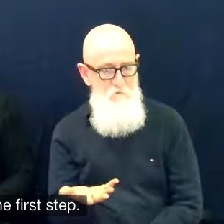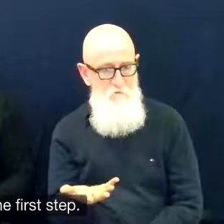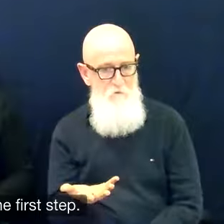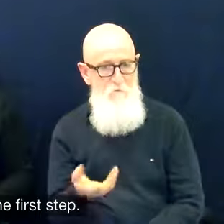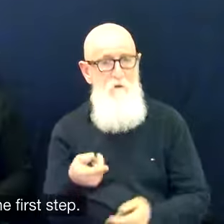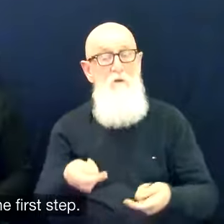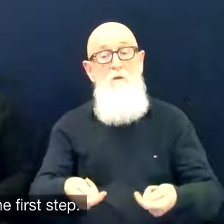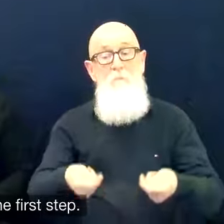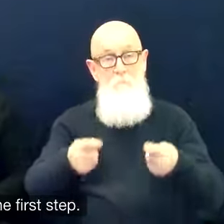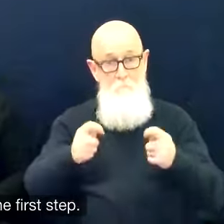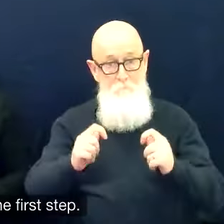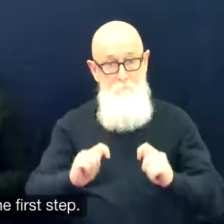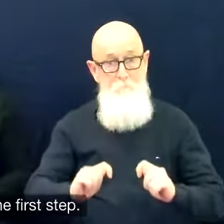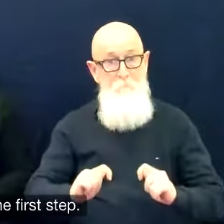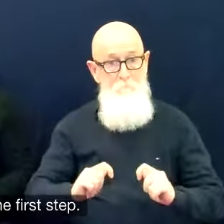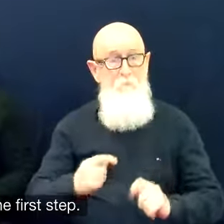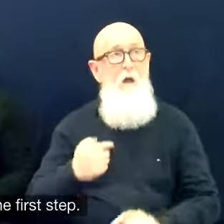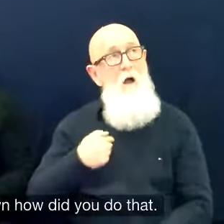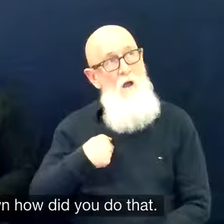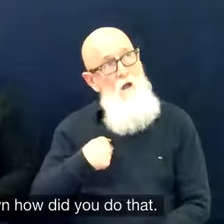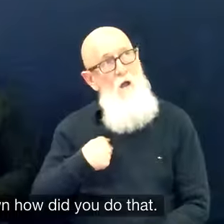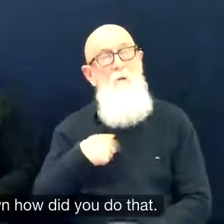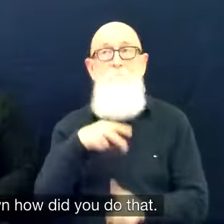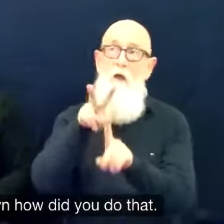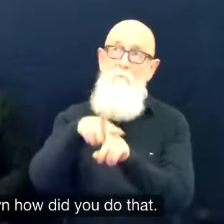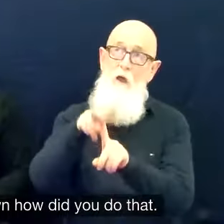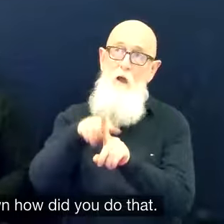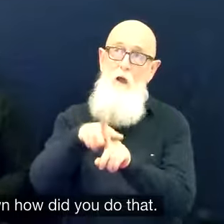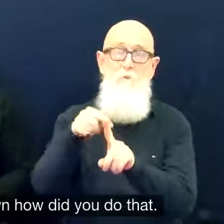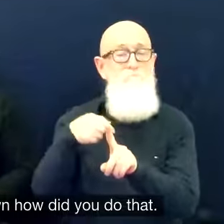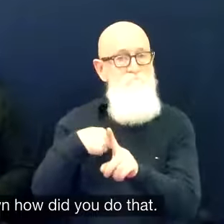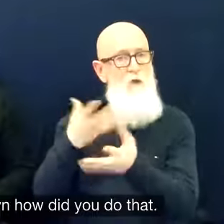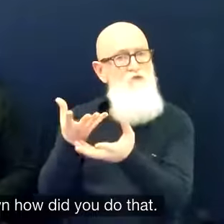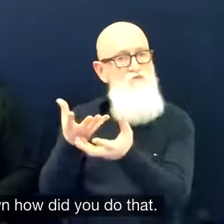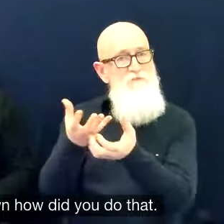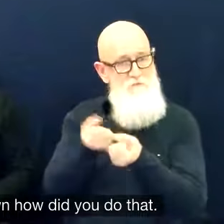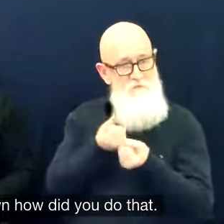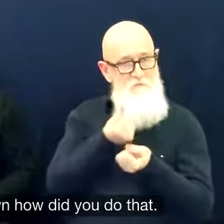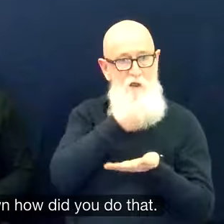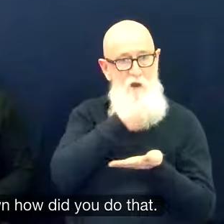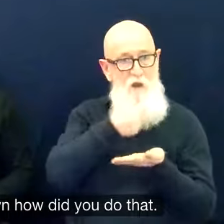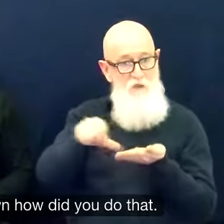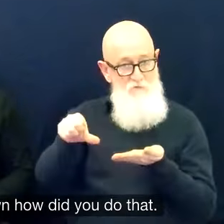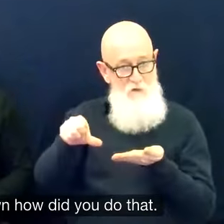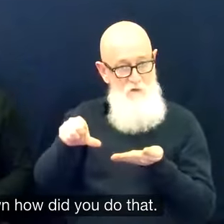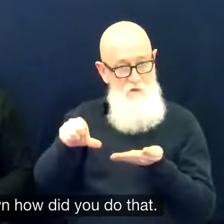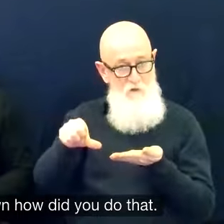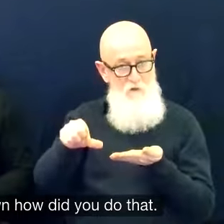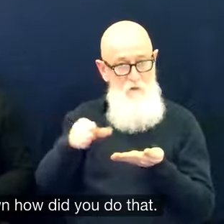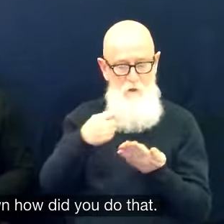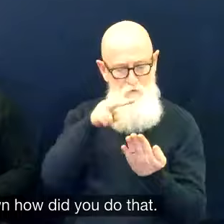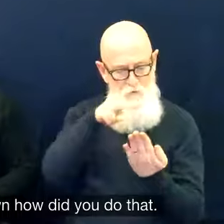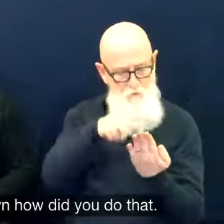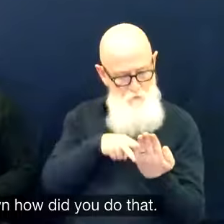Then you would write, I've applied and I received a correspondence letter to say that